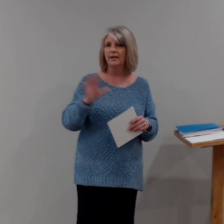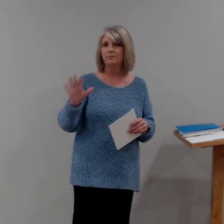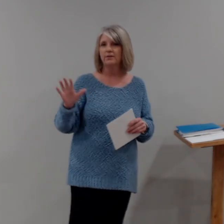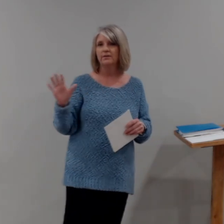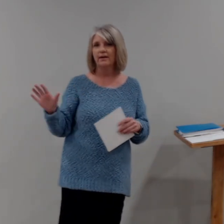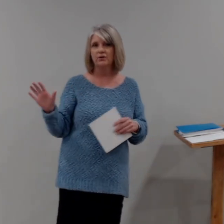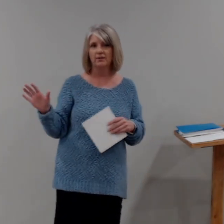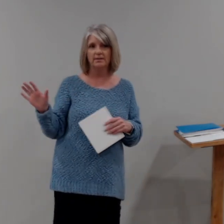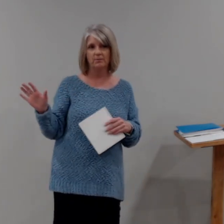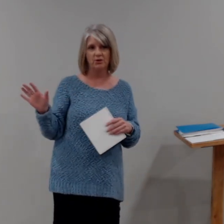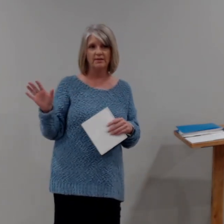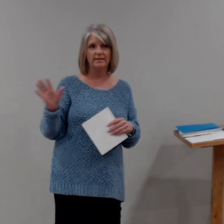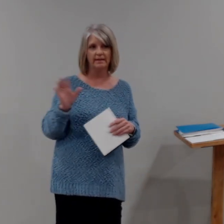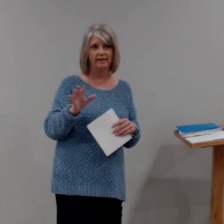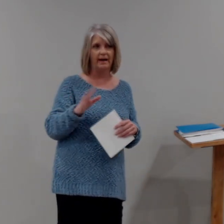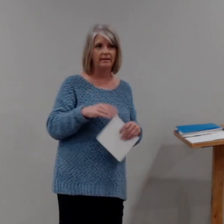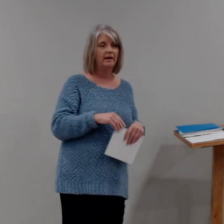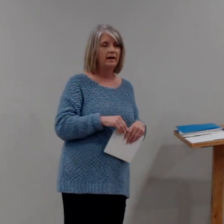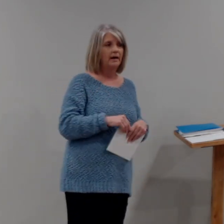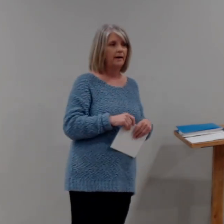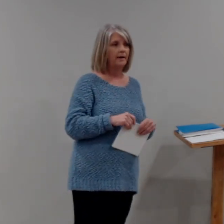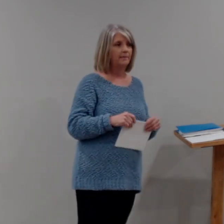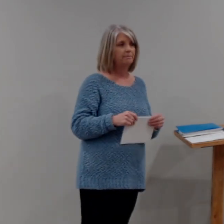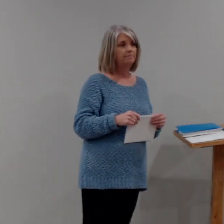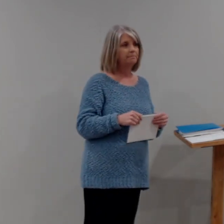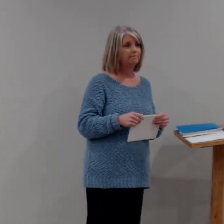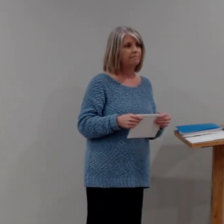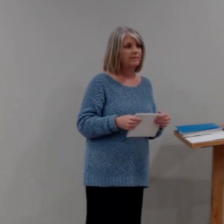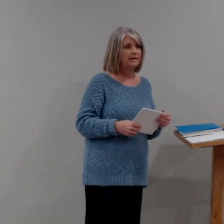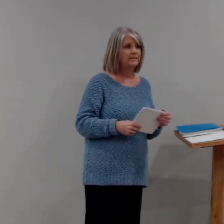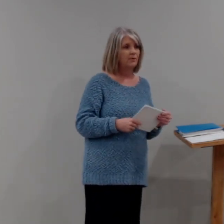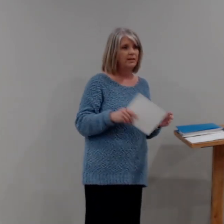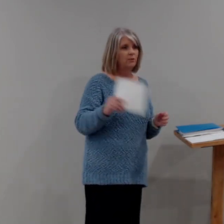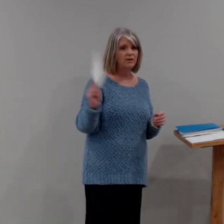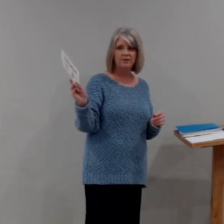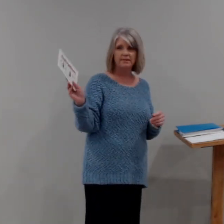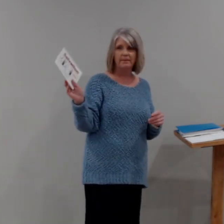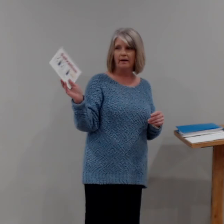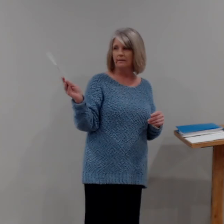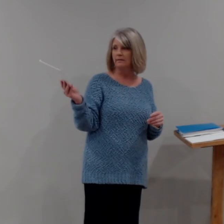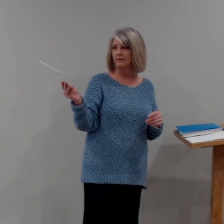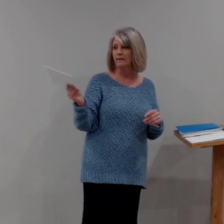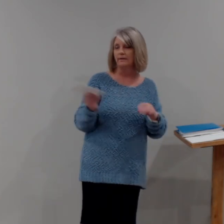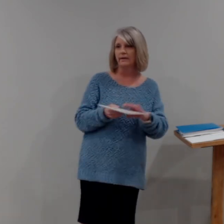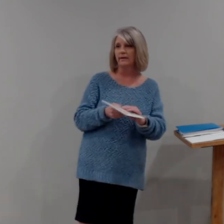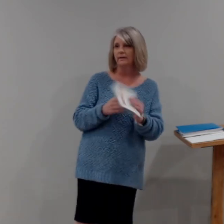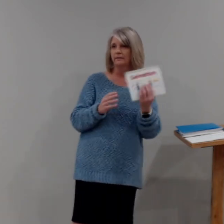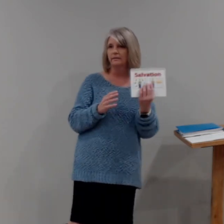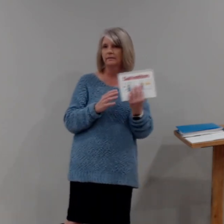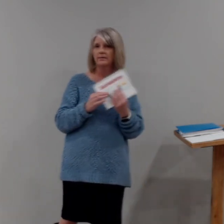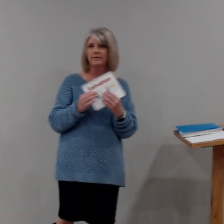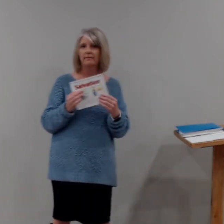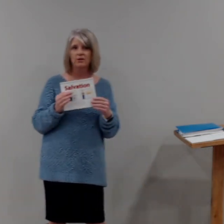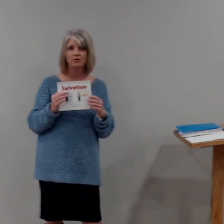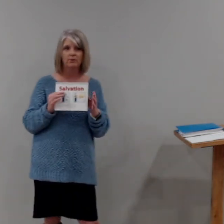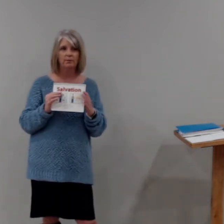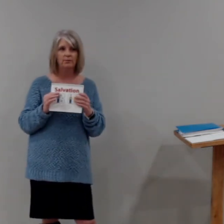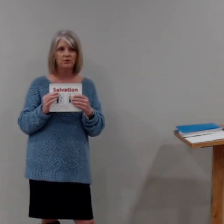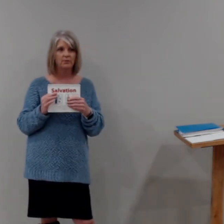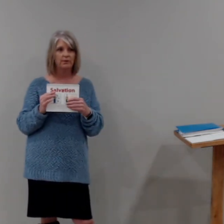put the facial expressions in that. Is there any questions about the little salvation book we just went through?